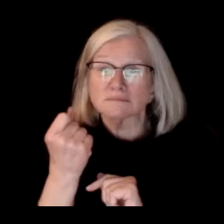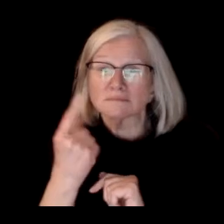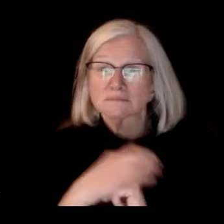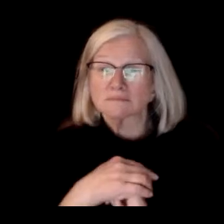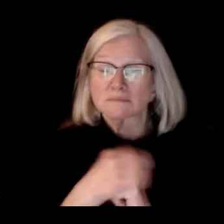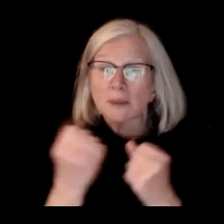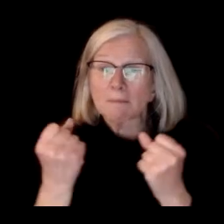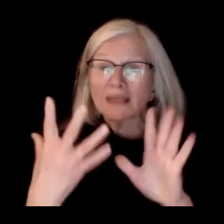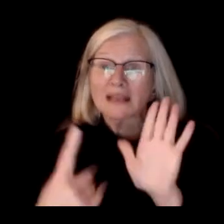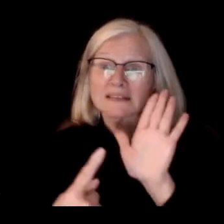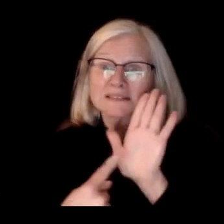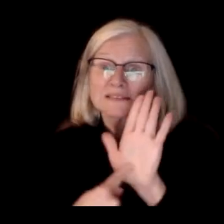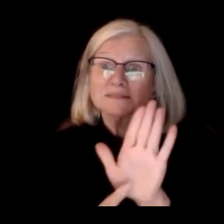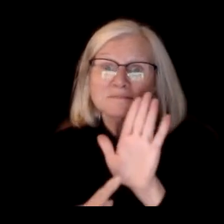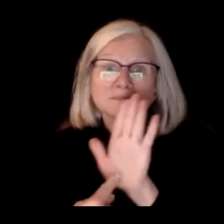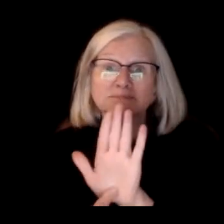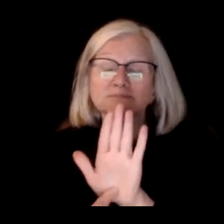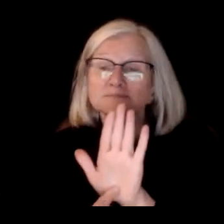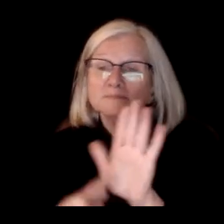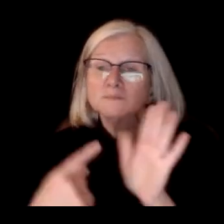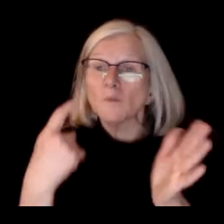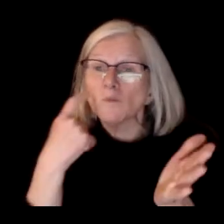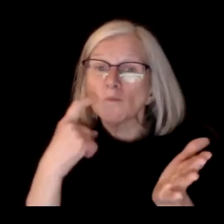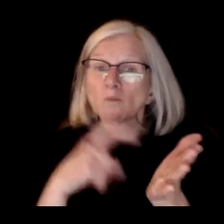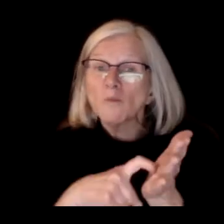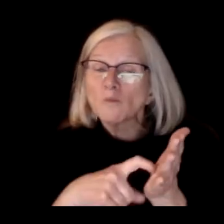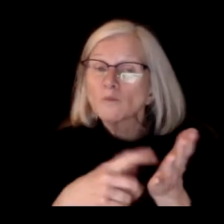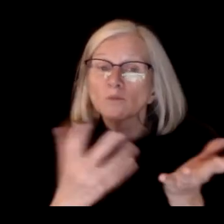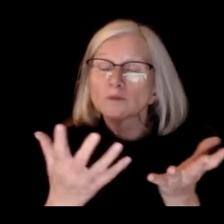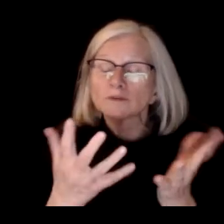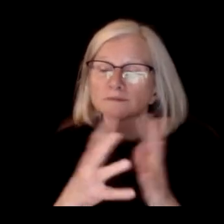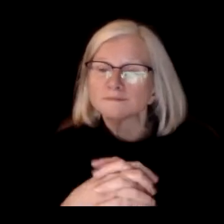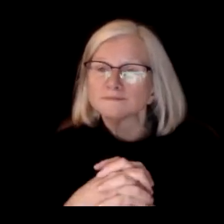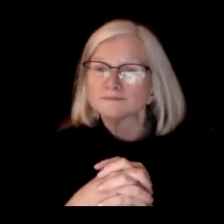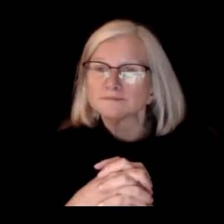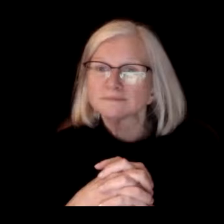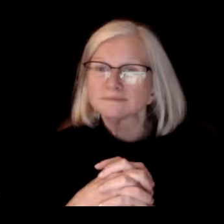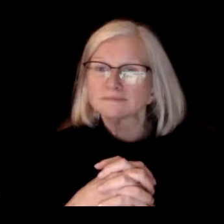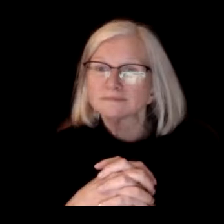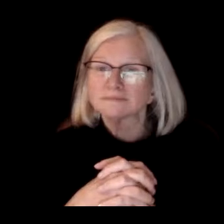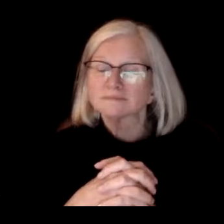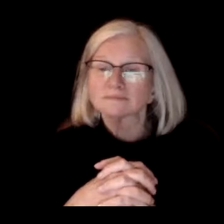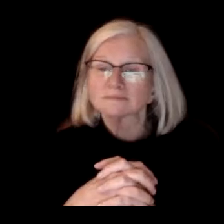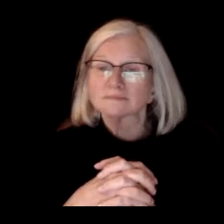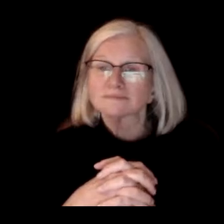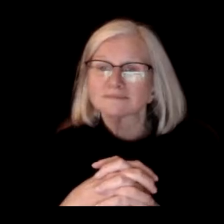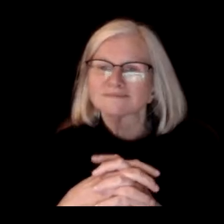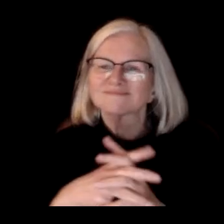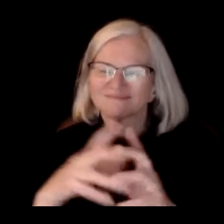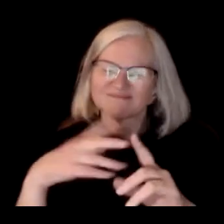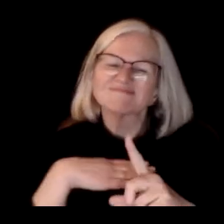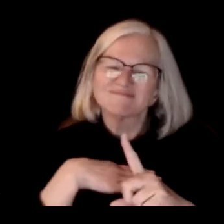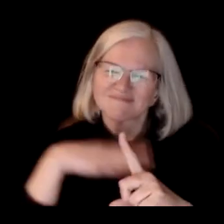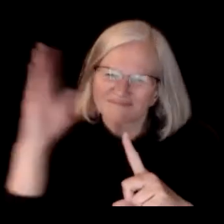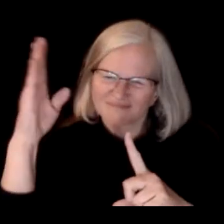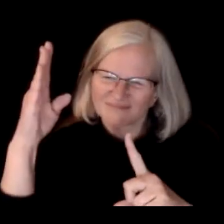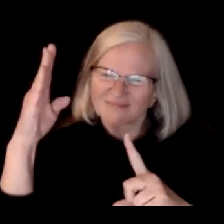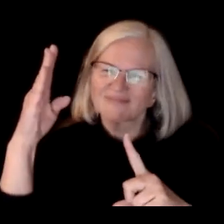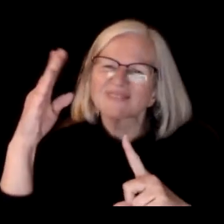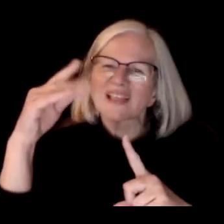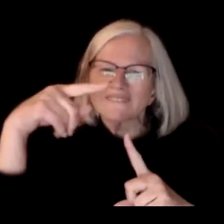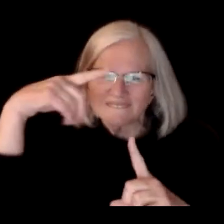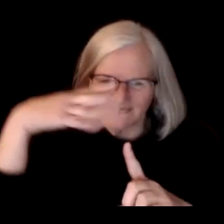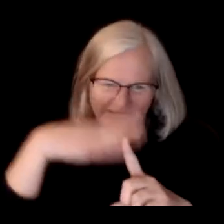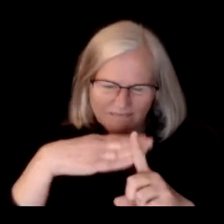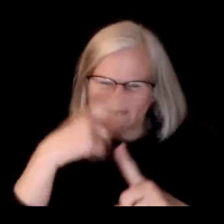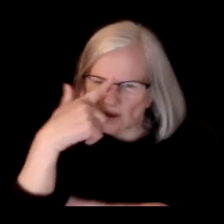typical are prolonged fever, usually at least 3 days, rash,